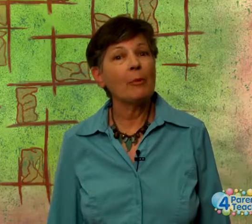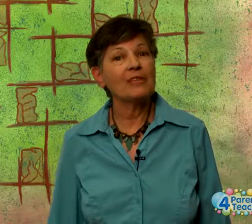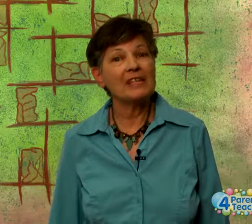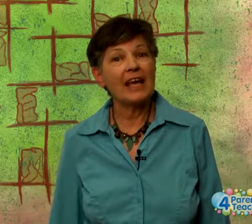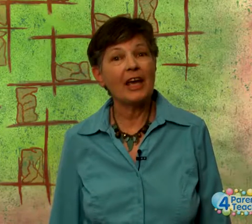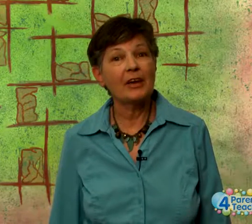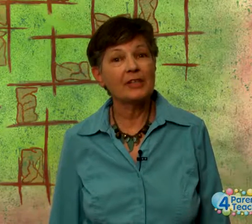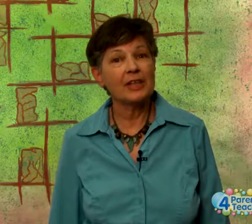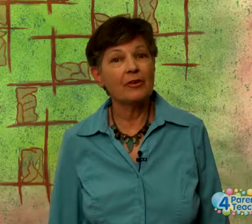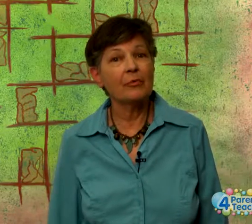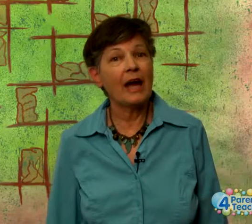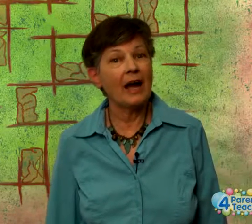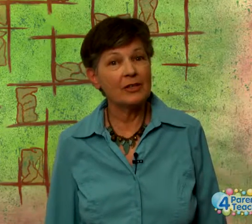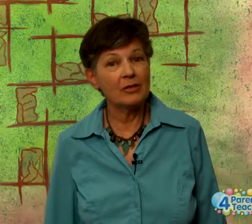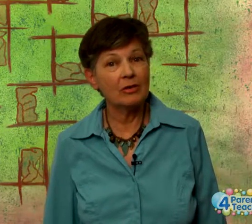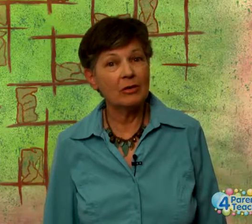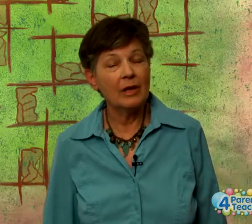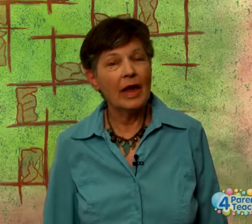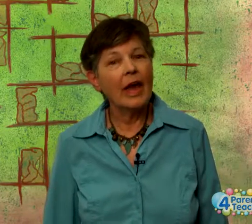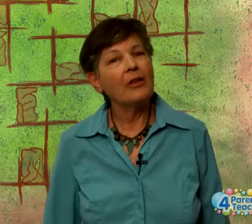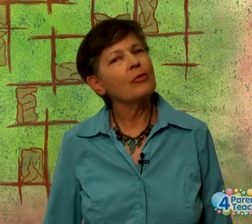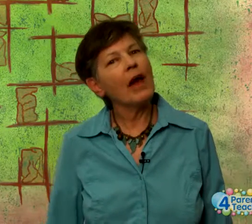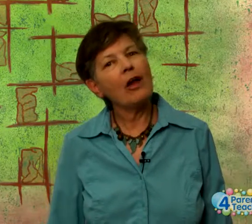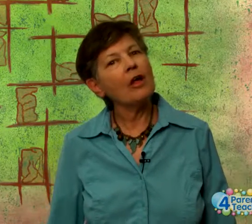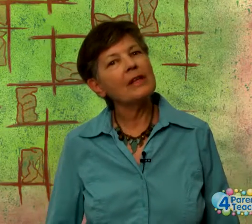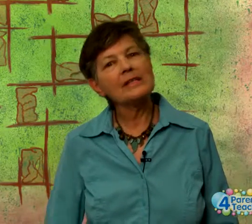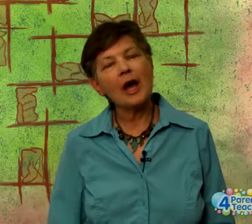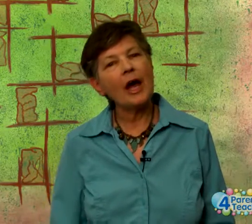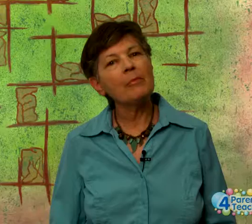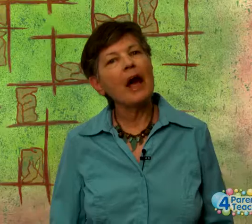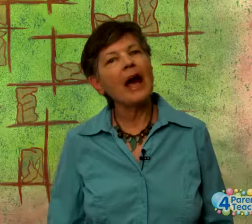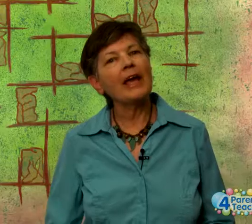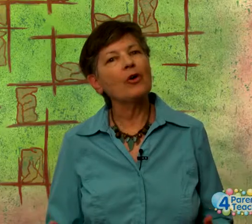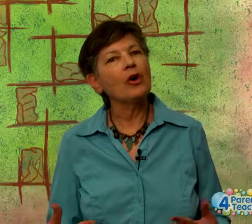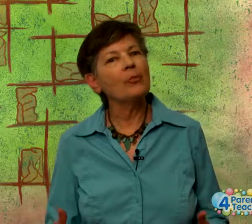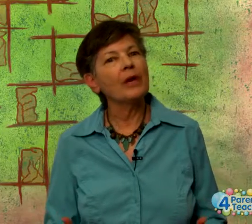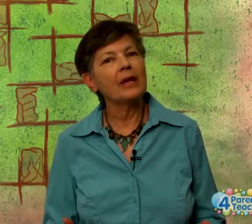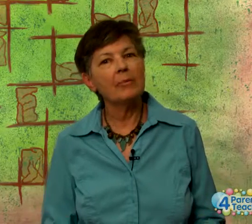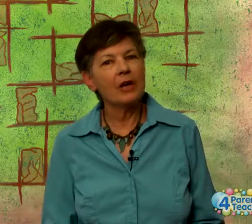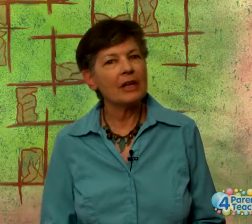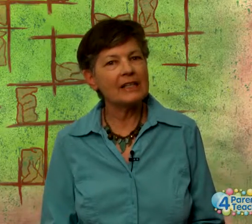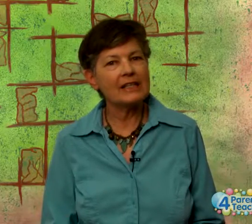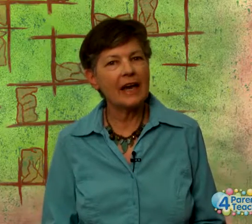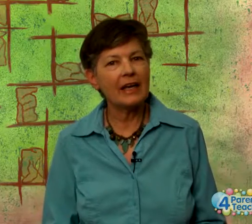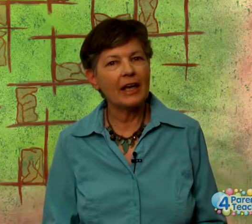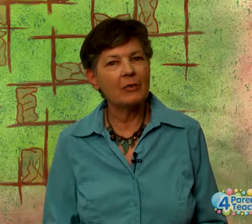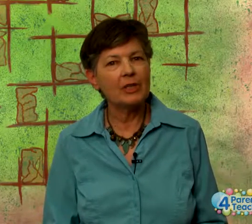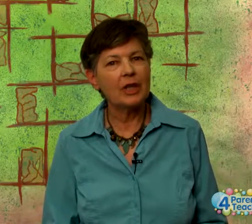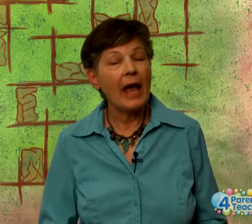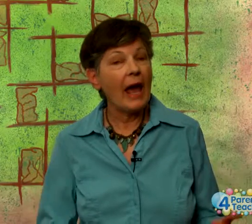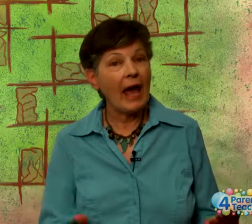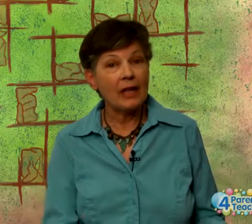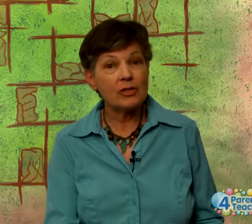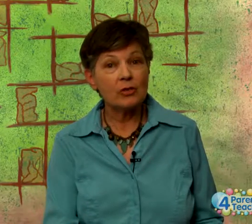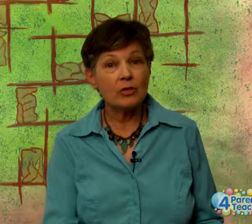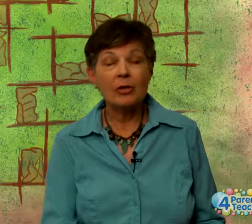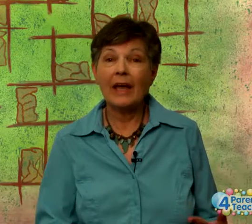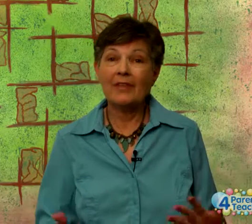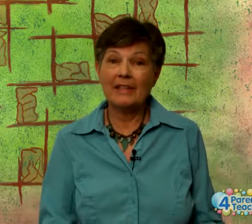on-campus daycare center at my high school. And throughout all this time, I incorporated American Sign Language at school, at the